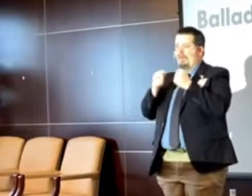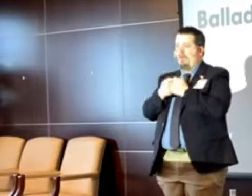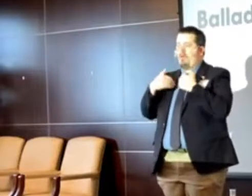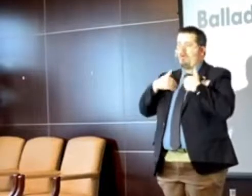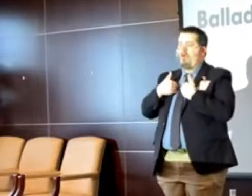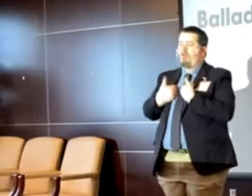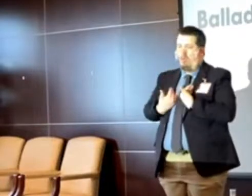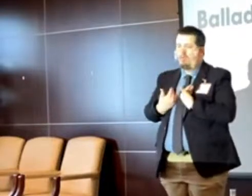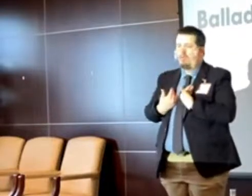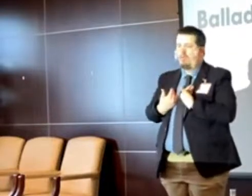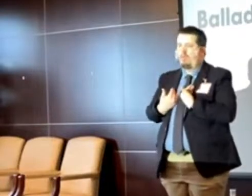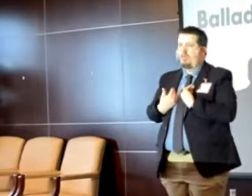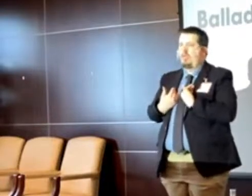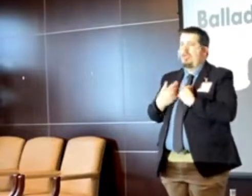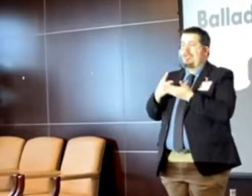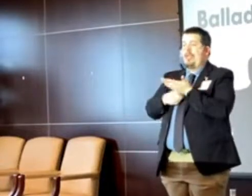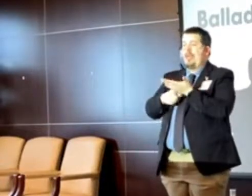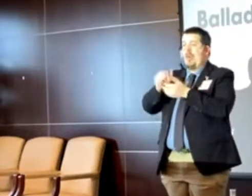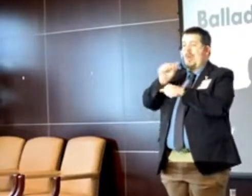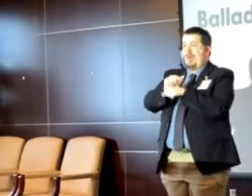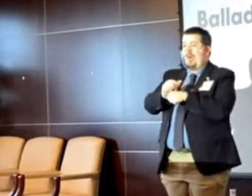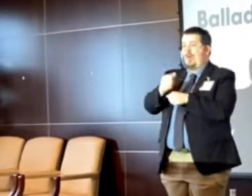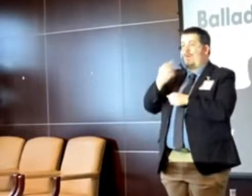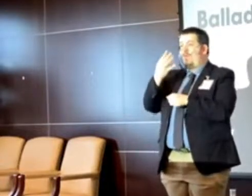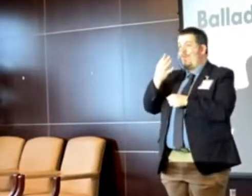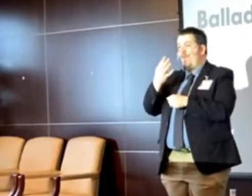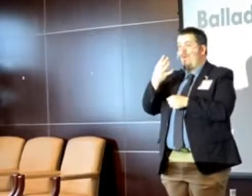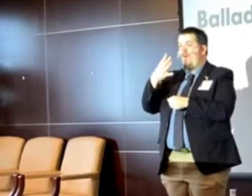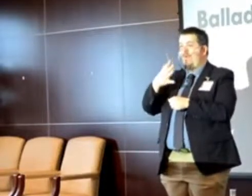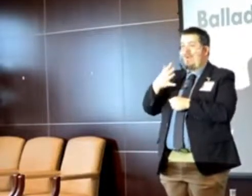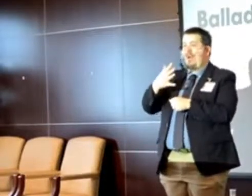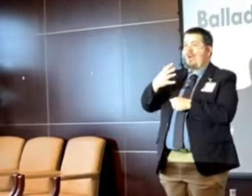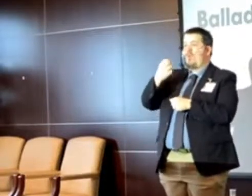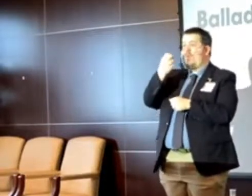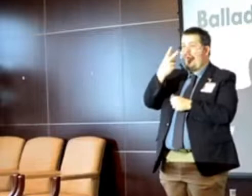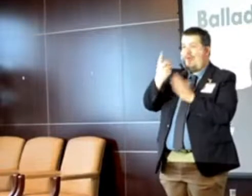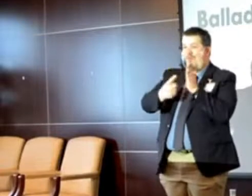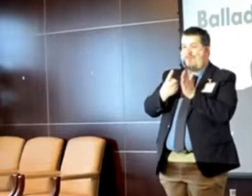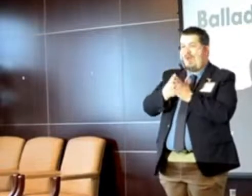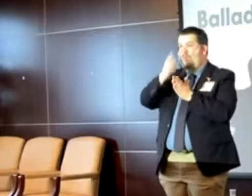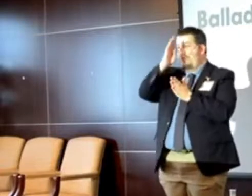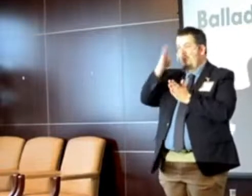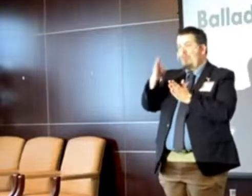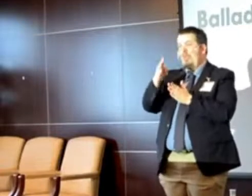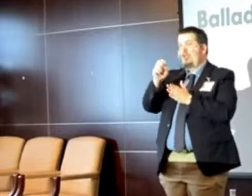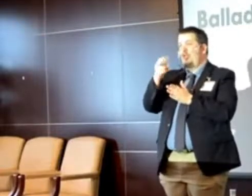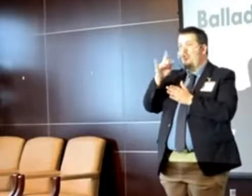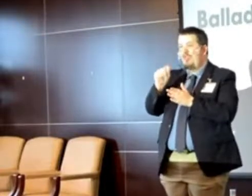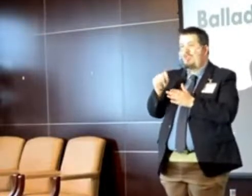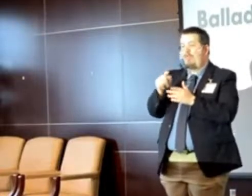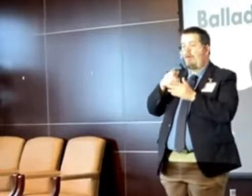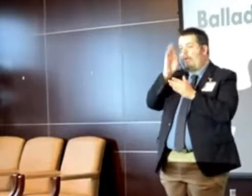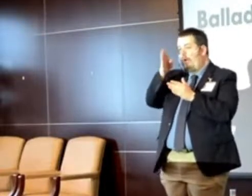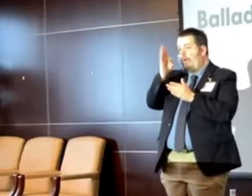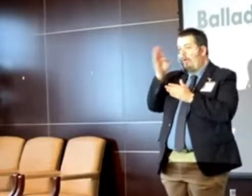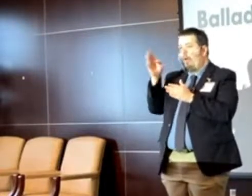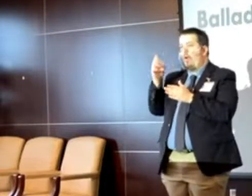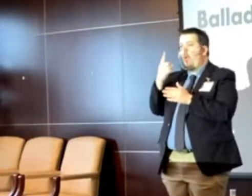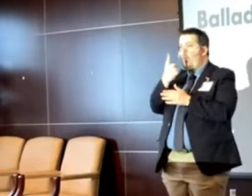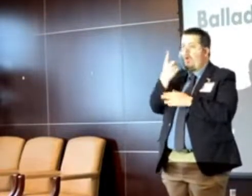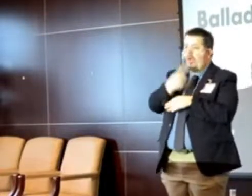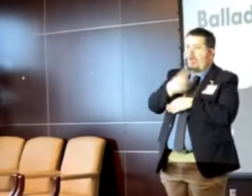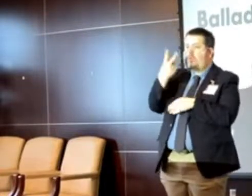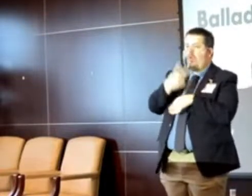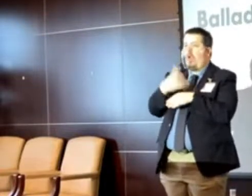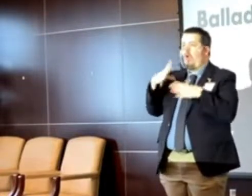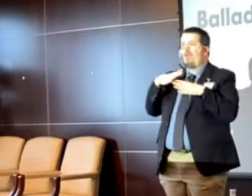exhausted. They're sometimes working 4 and 5 consecutive 12-hour or longer shifts per day, with only 1 or 2 days off,